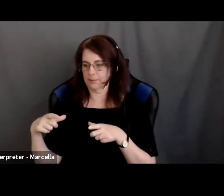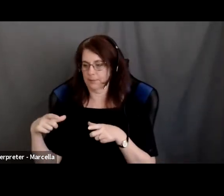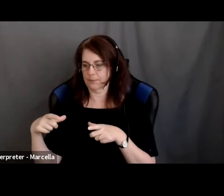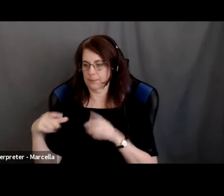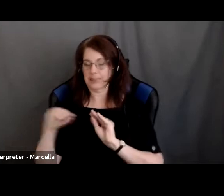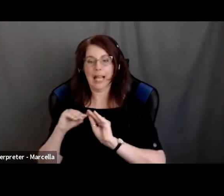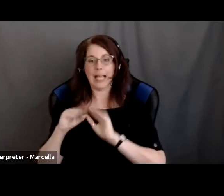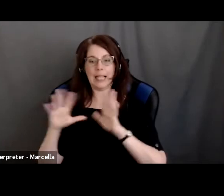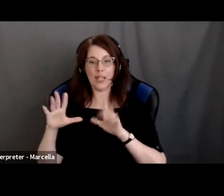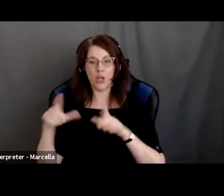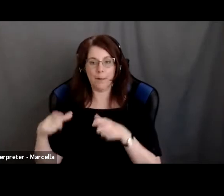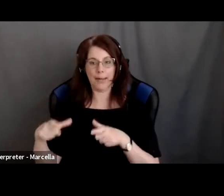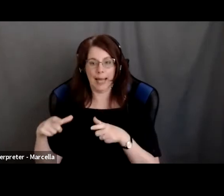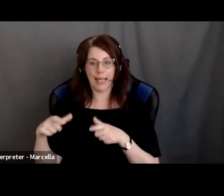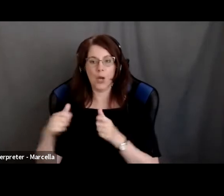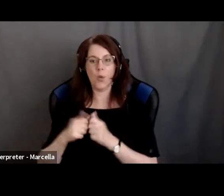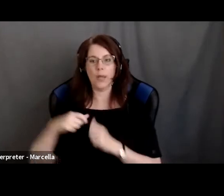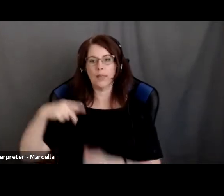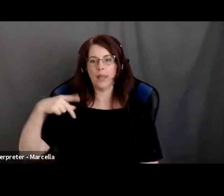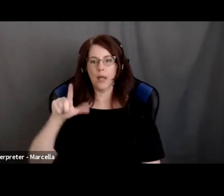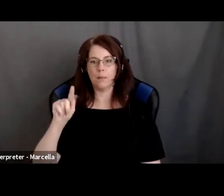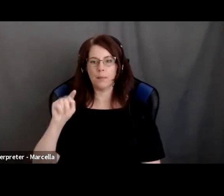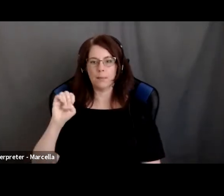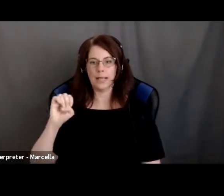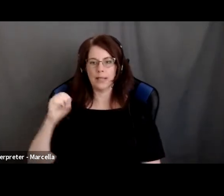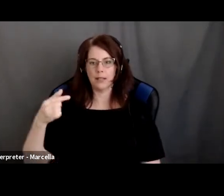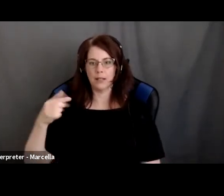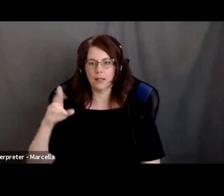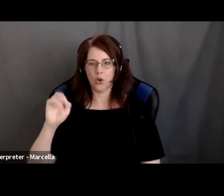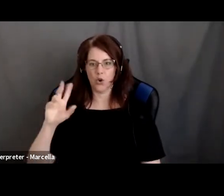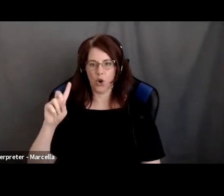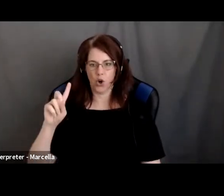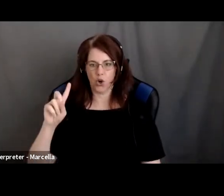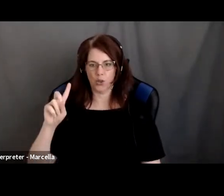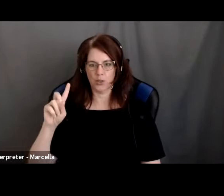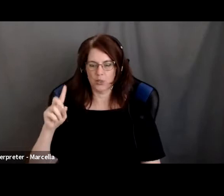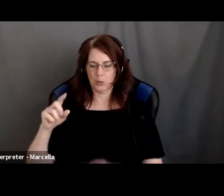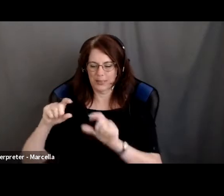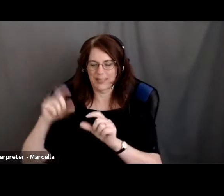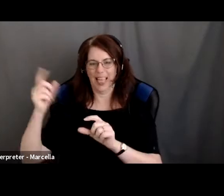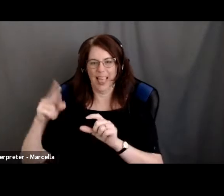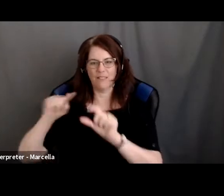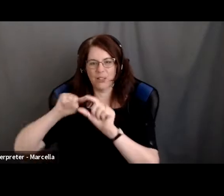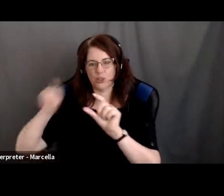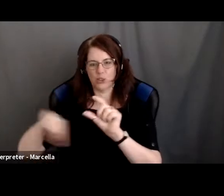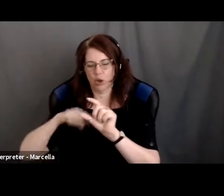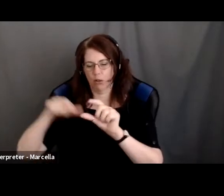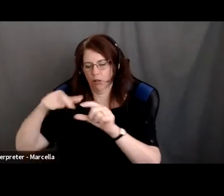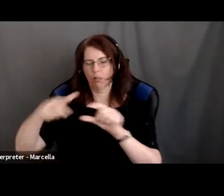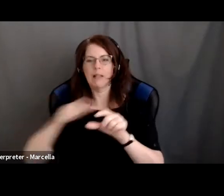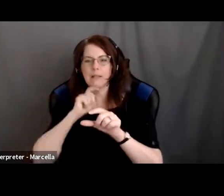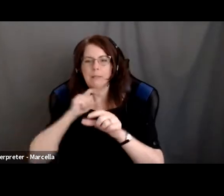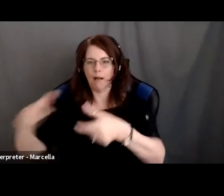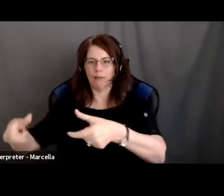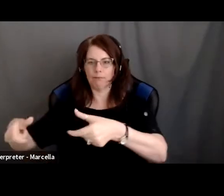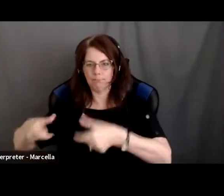clear plate, and there's a plate guard that's on there. So it's just a semicircular piece of metal that attaches to the plate, and it works